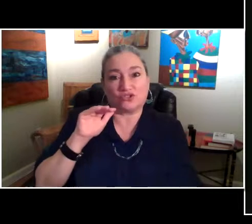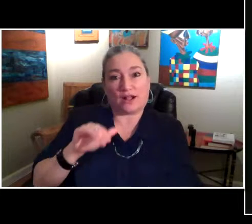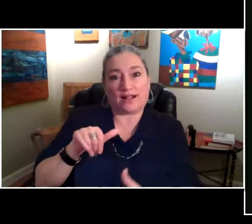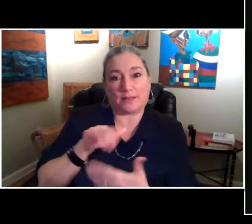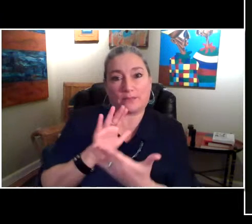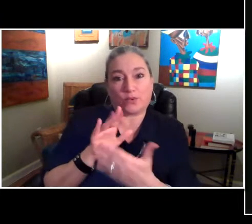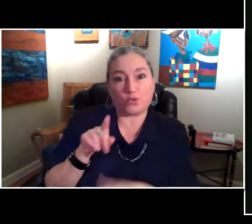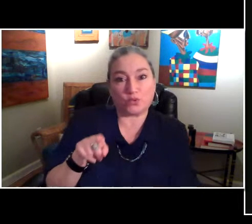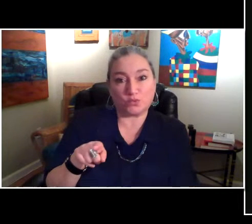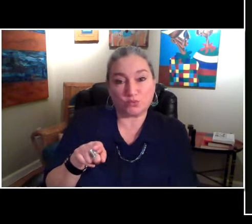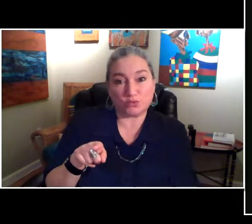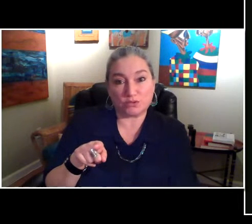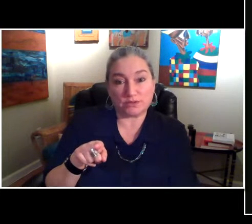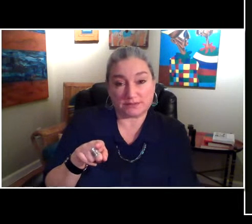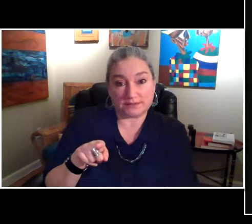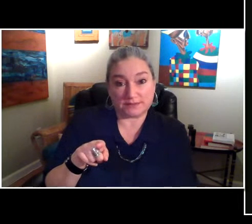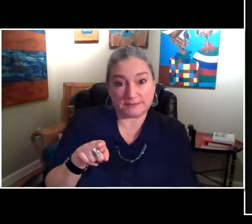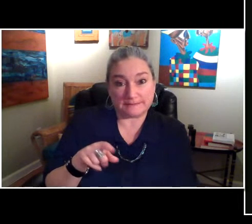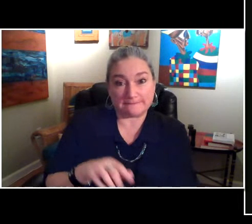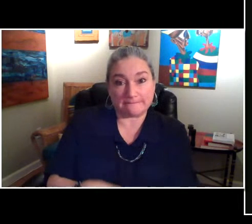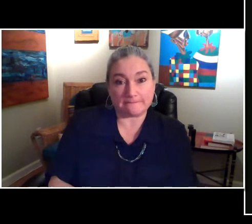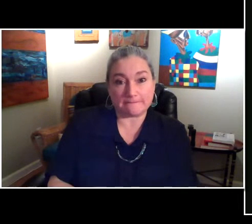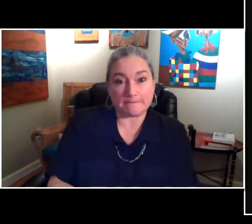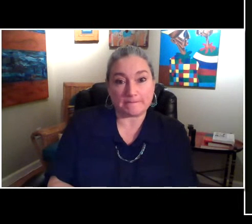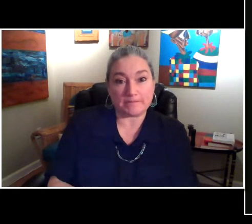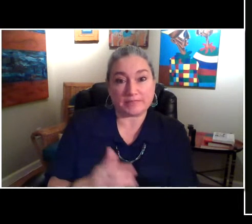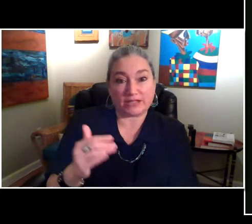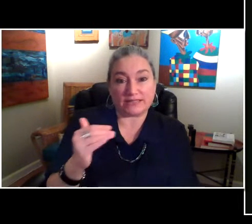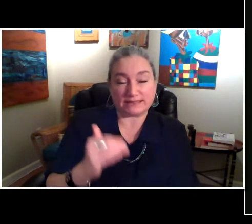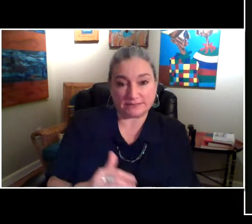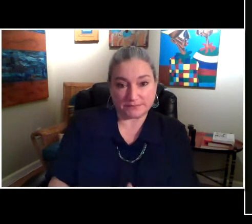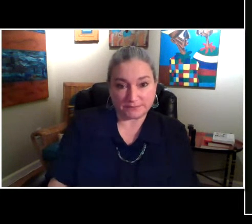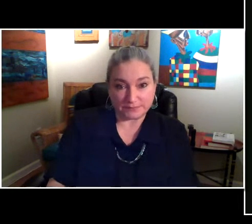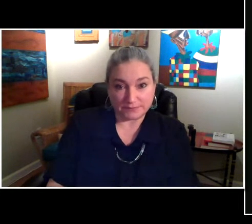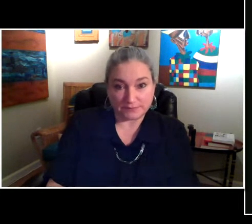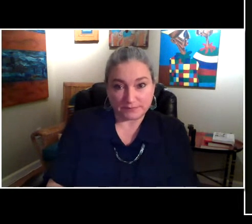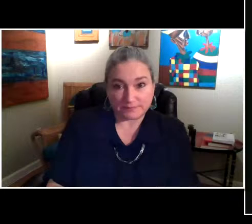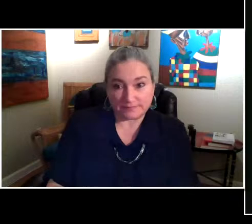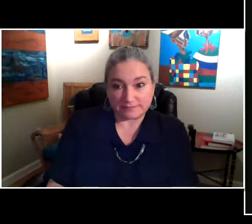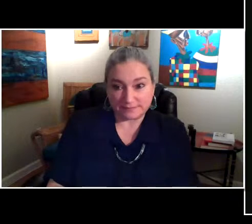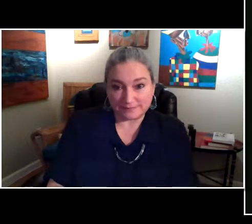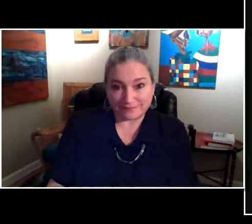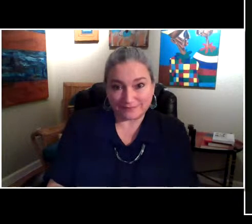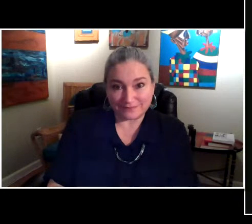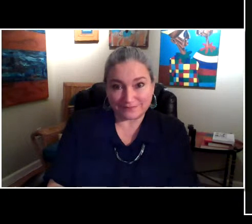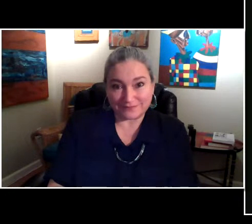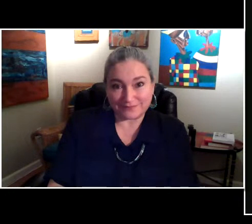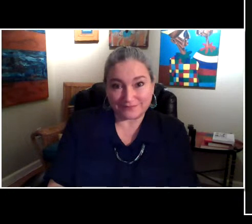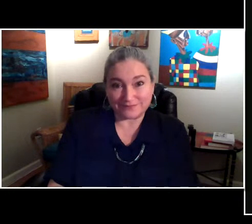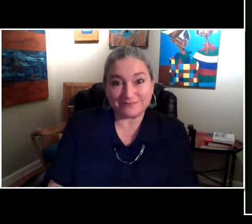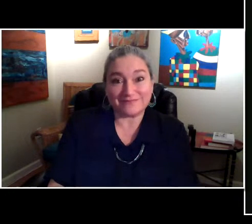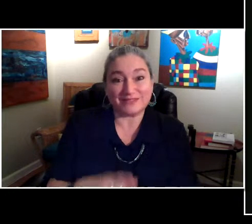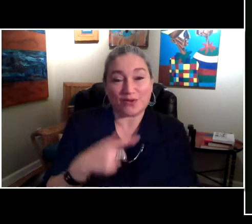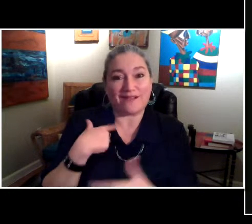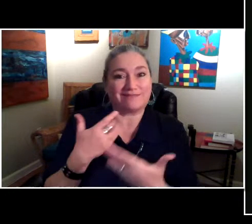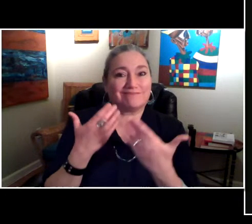and trauma knowledge capital to really have a whole deaf child approach. Next